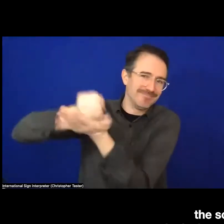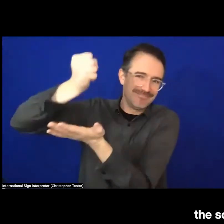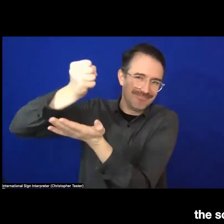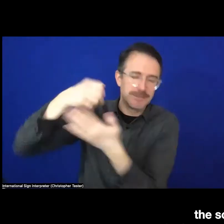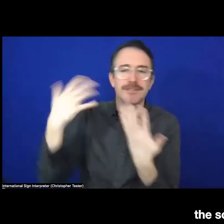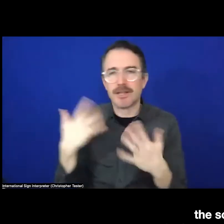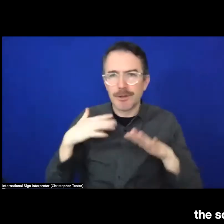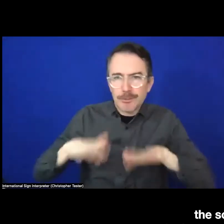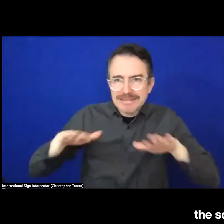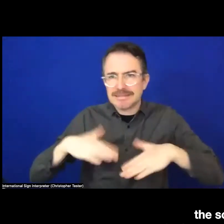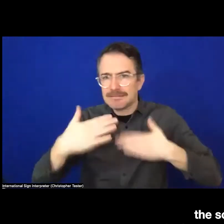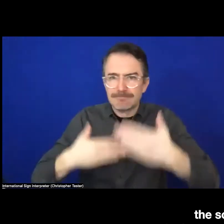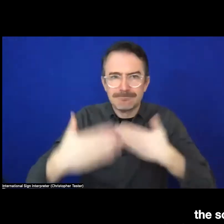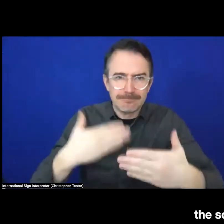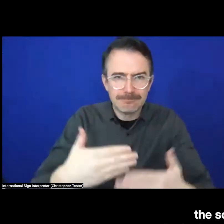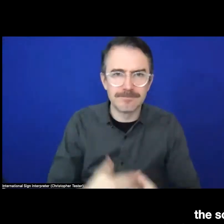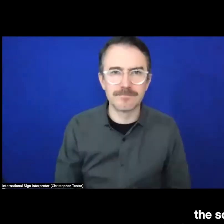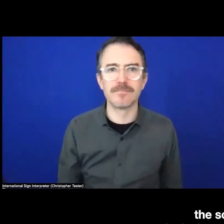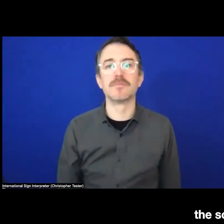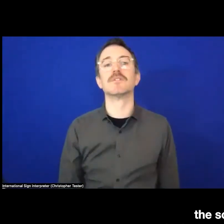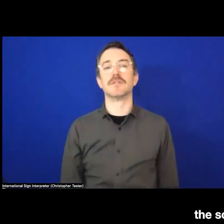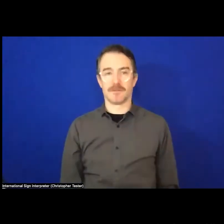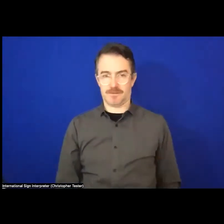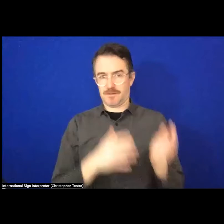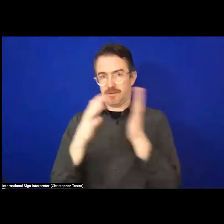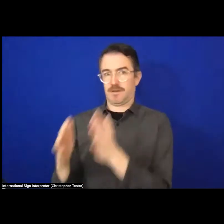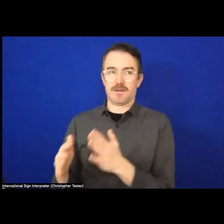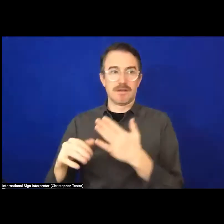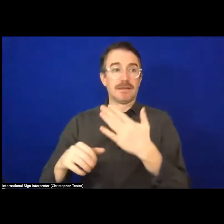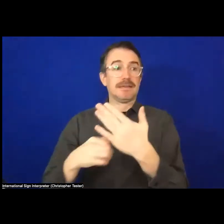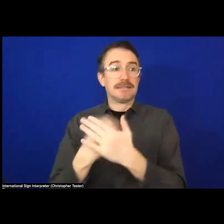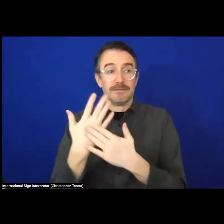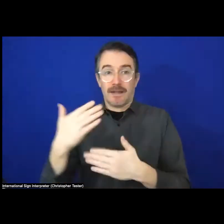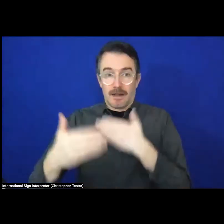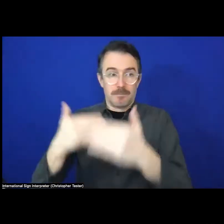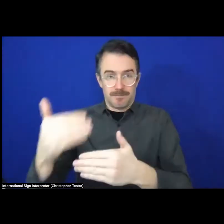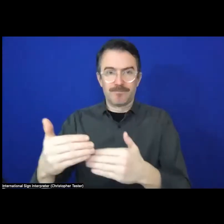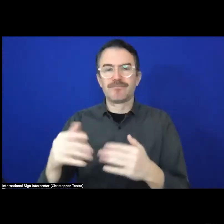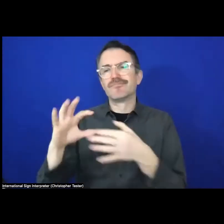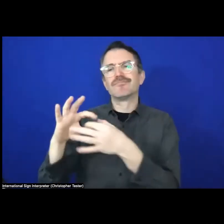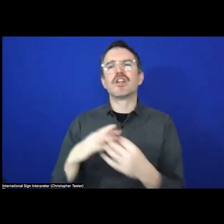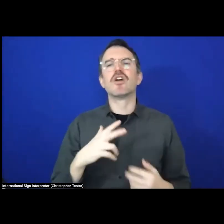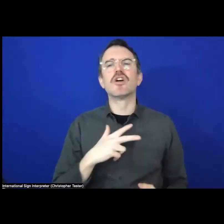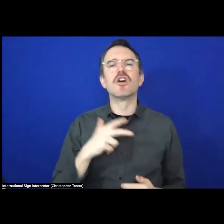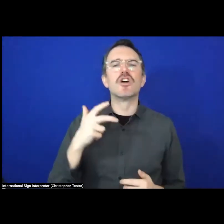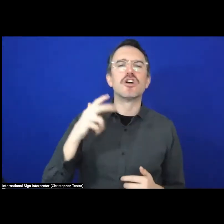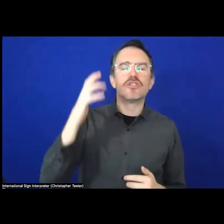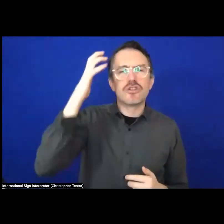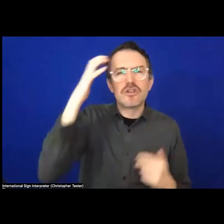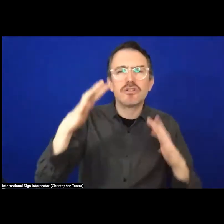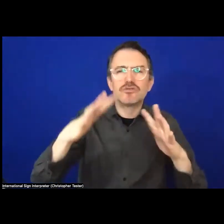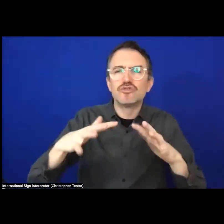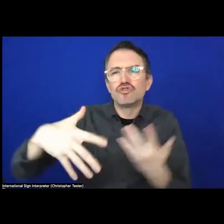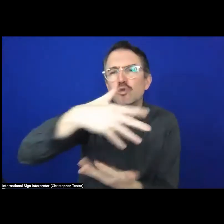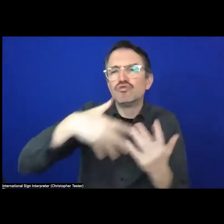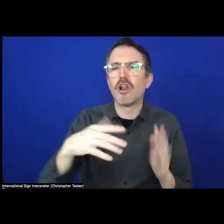social programs being inclusive of persons with disabilities, and specifically the special grant budget